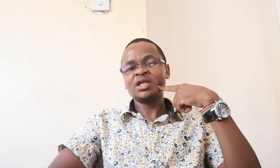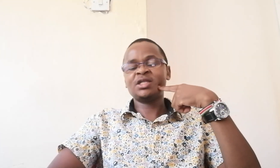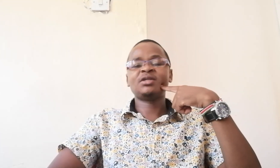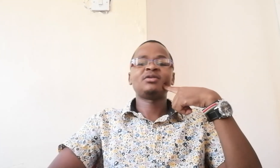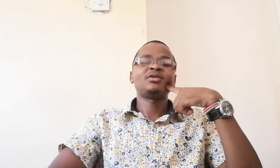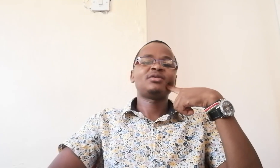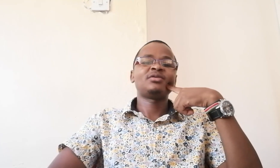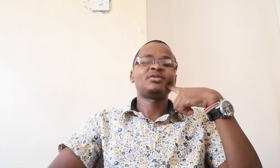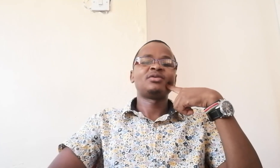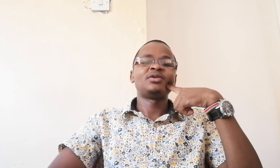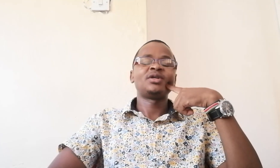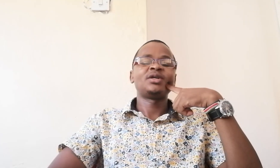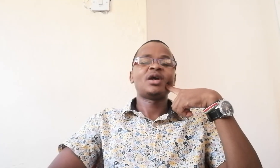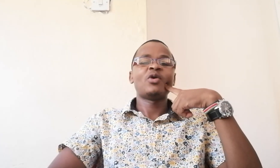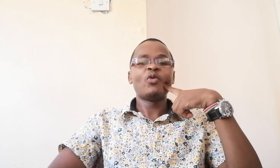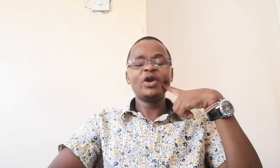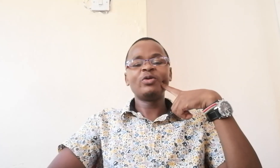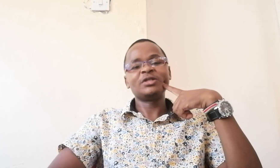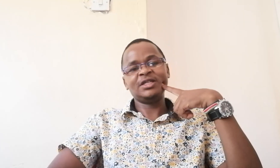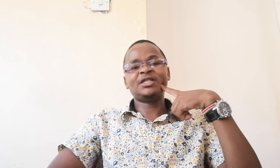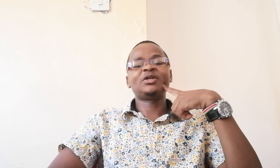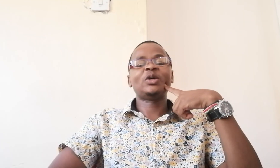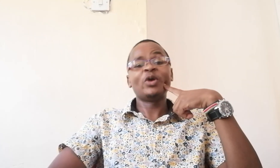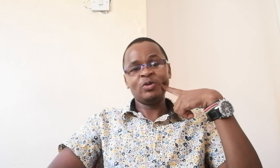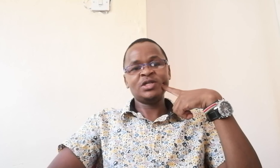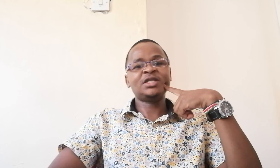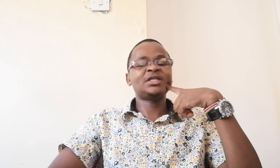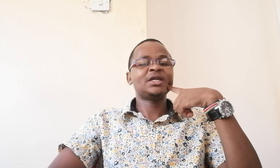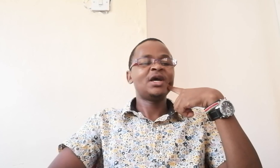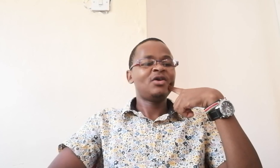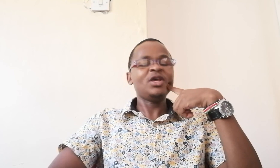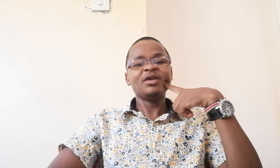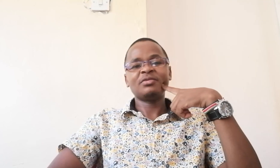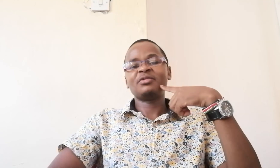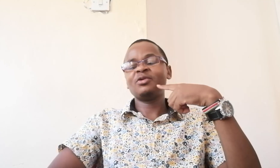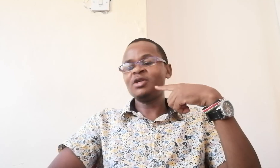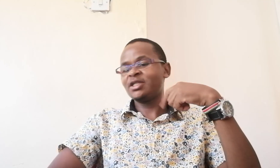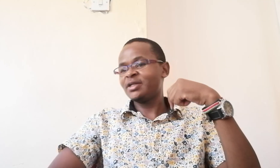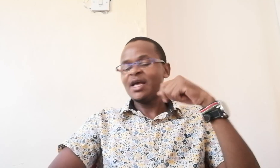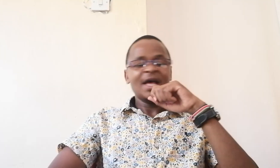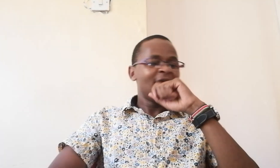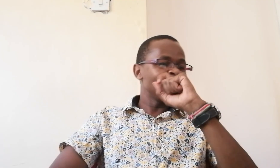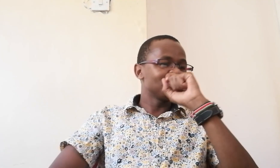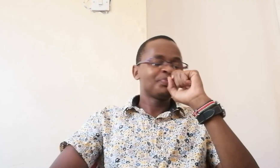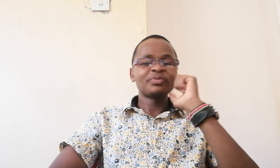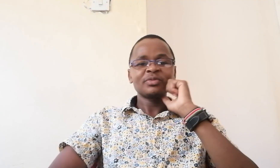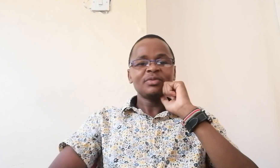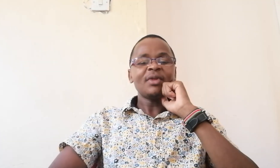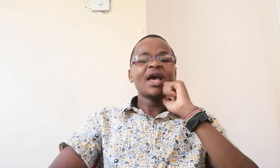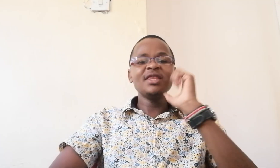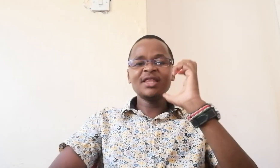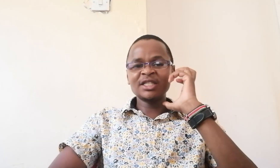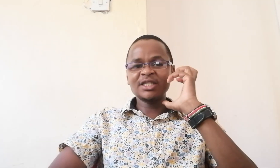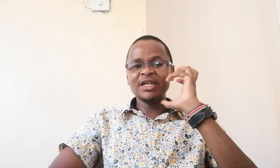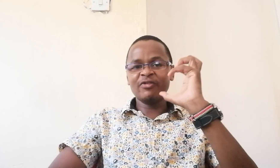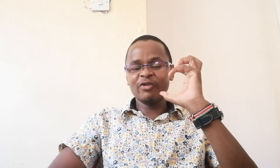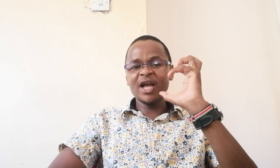it? When was it? When was it? Okay, good. Now, I think that's enough for